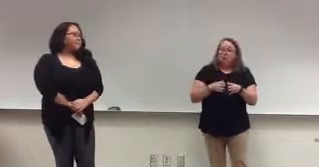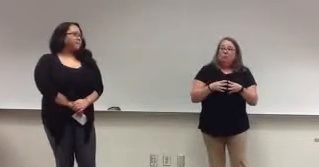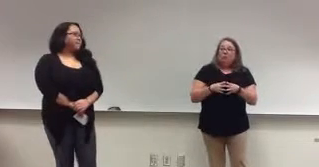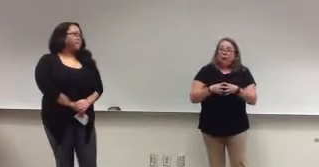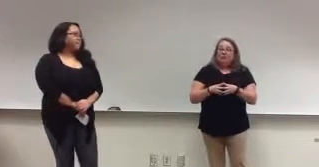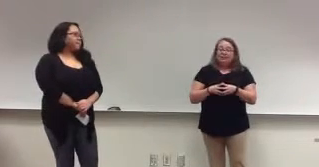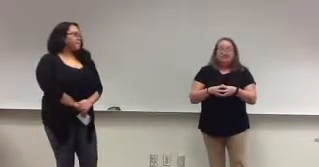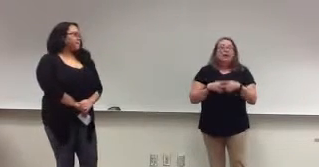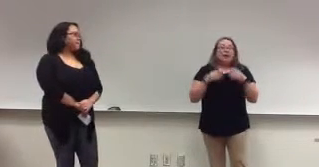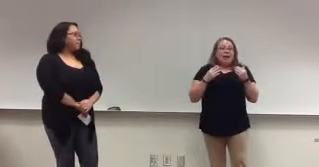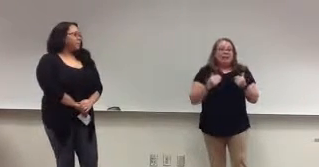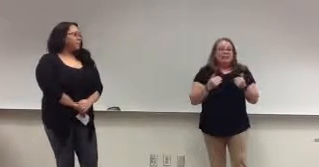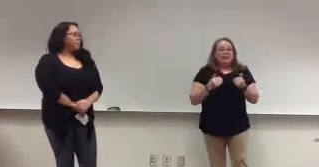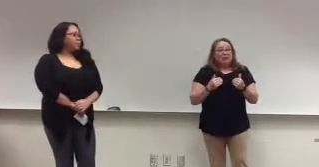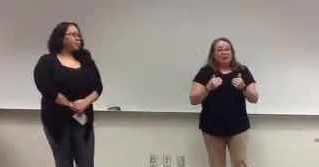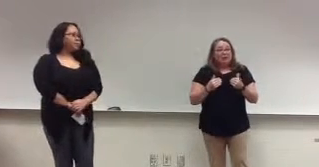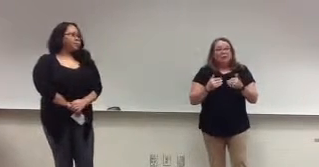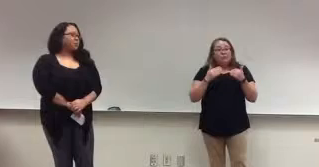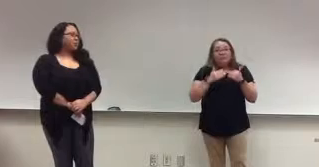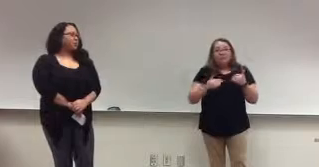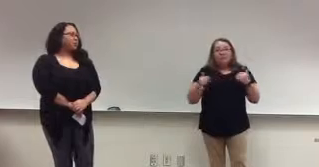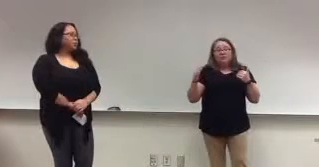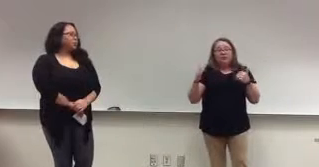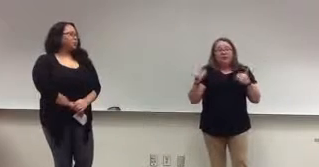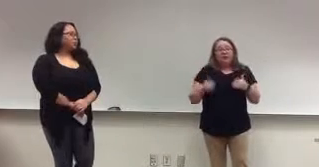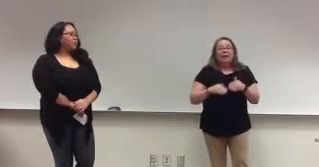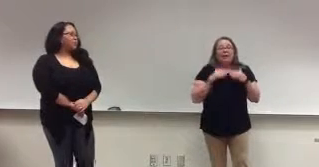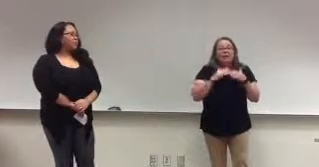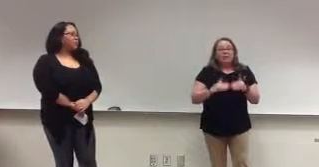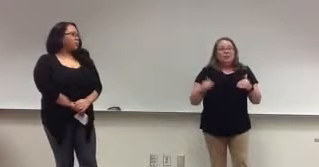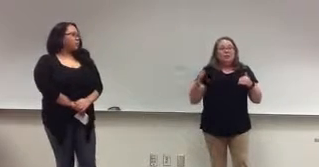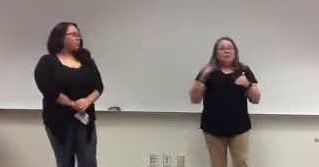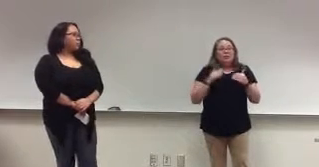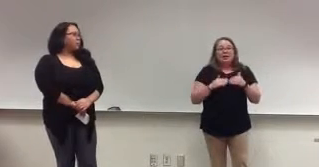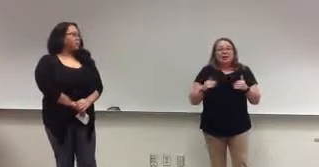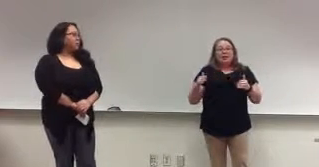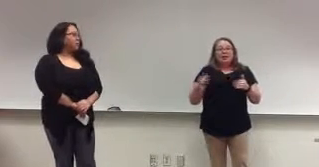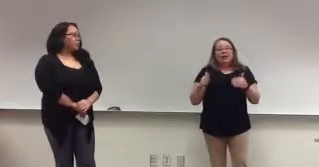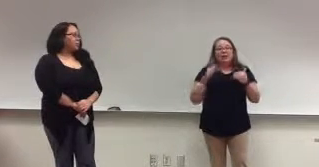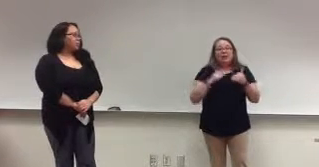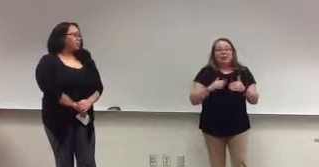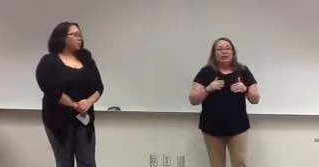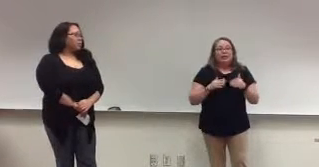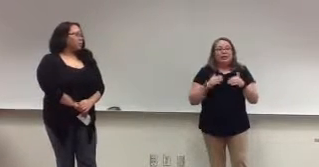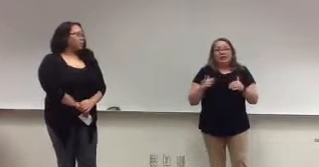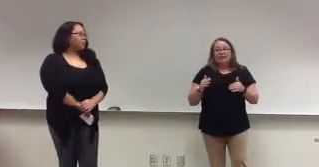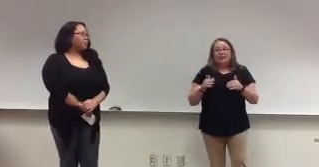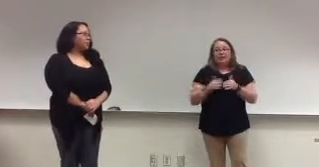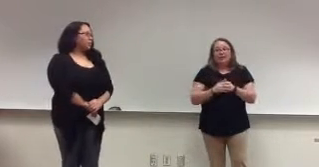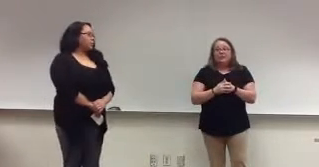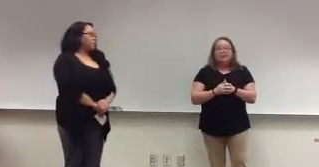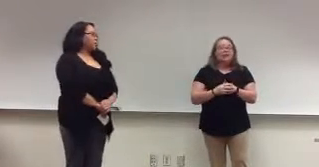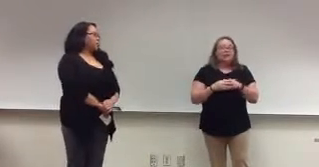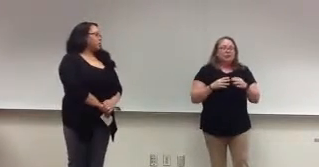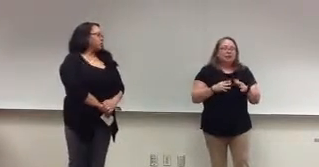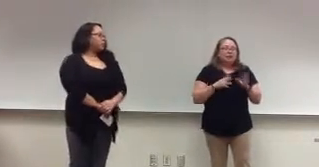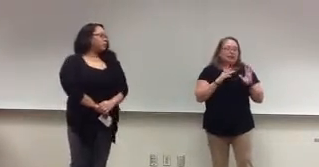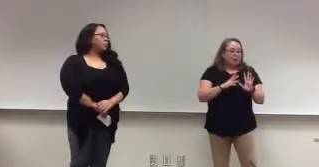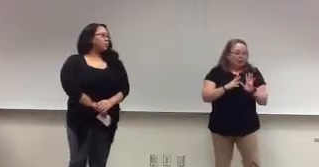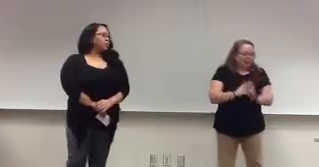you practice it, it'll stay with you for the rest of your life, and you can use it at any time when you encounter any deaf person. So now with that said,